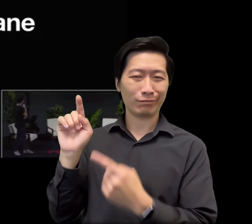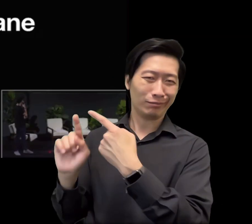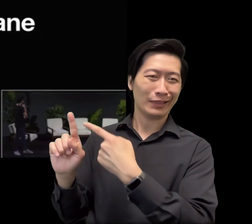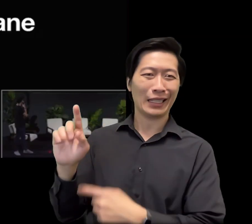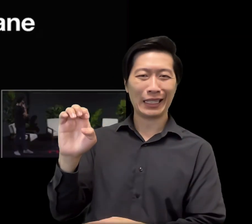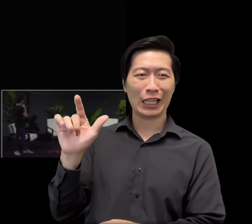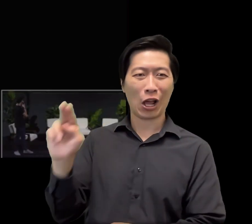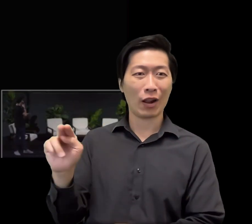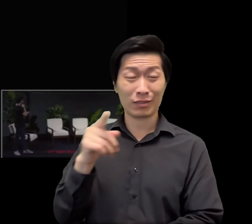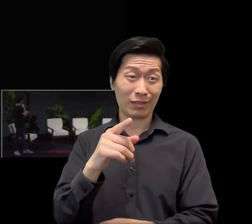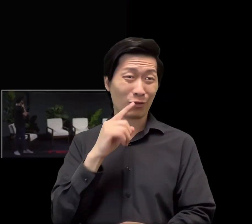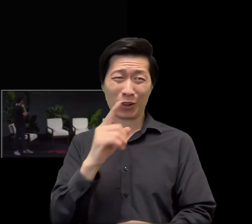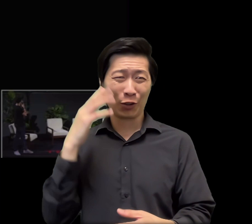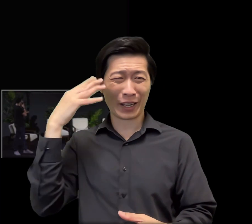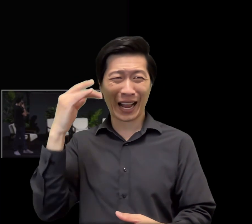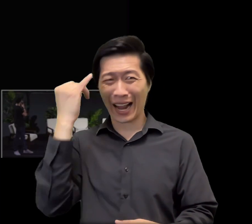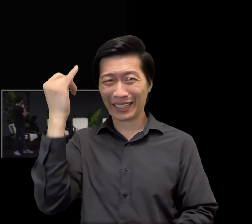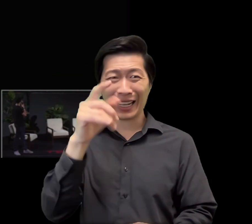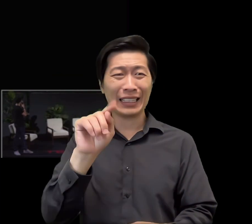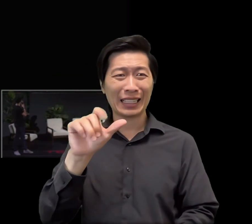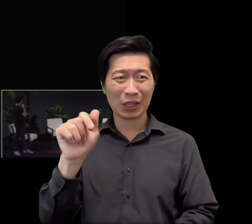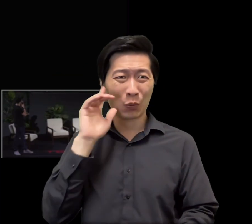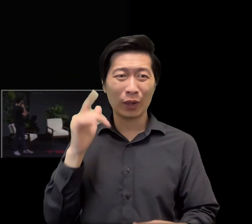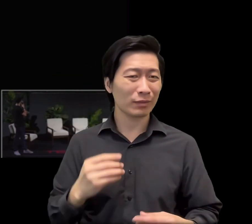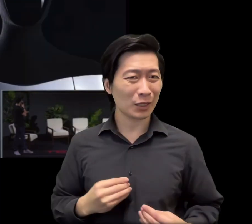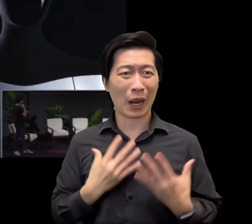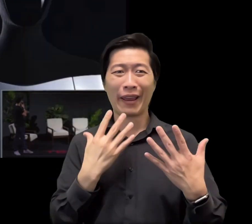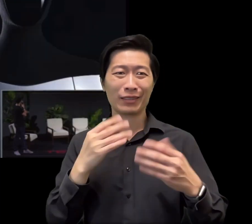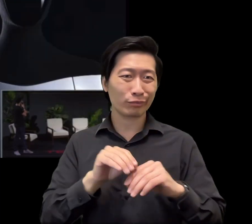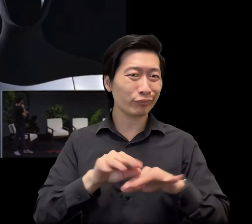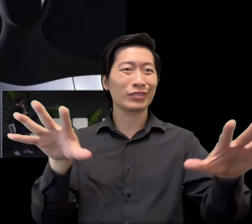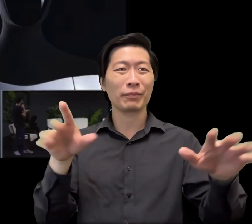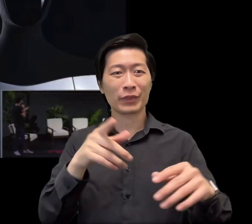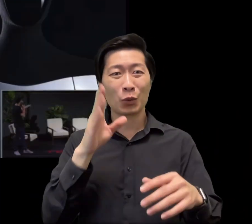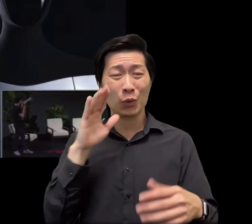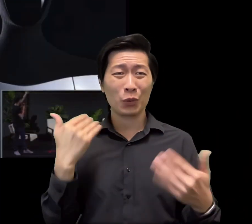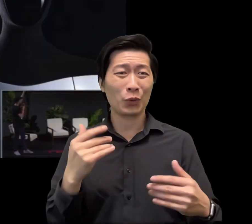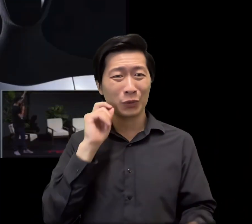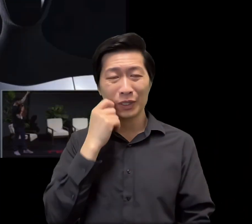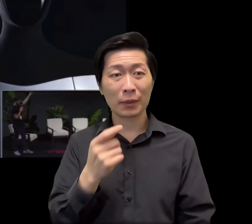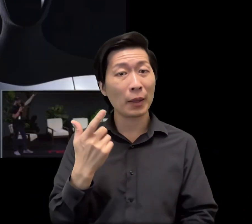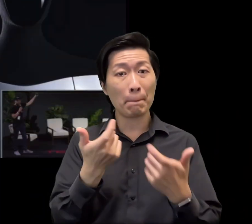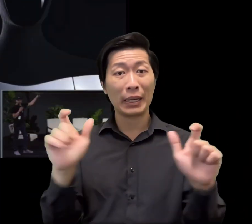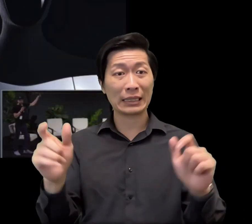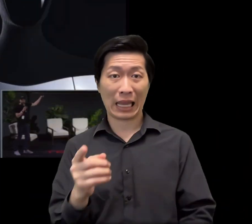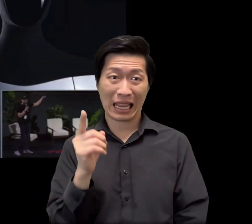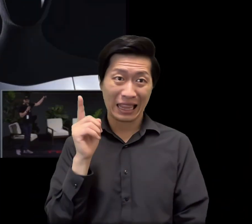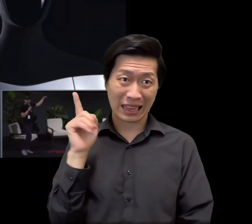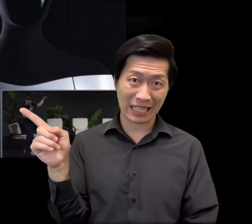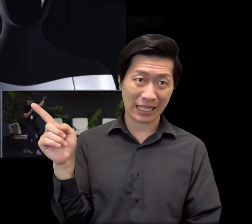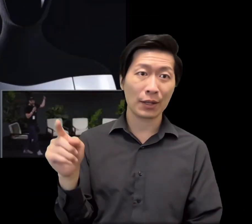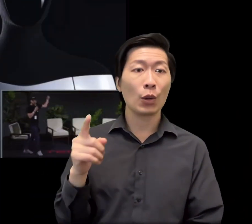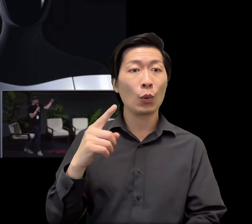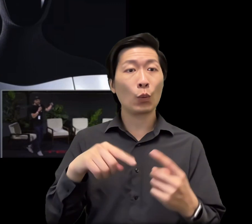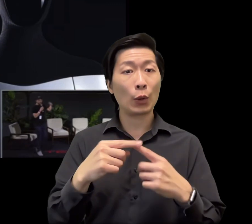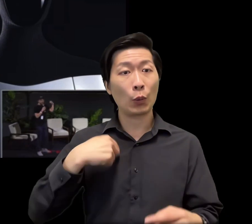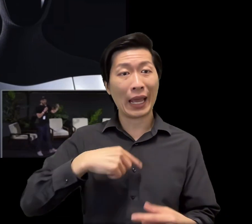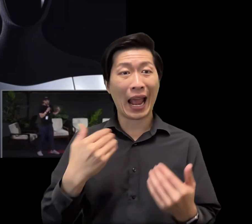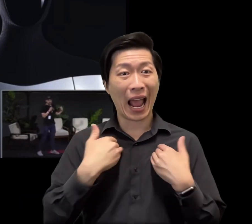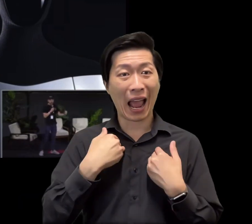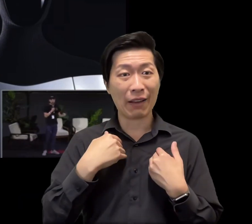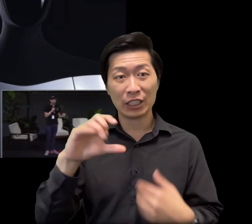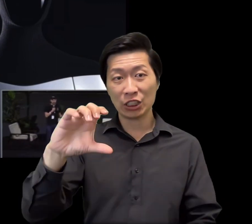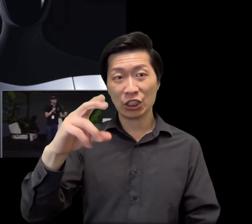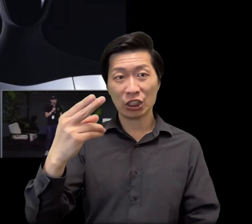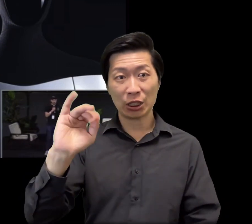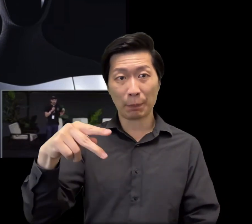just going to skip to the end of this. These are all some crazy ideas that Tesla's going to inspire and electrify, which are super epic. But the biggest thing is this. When we all have chips in